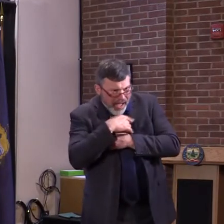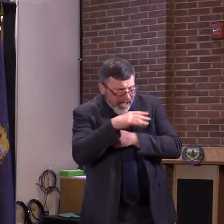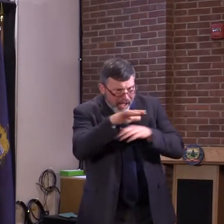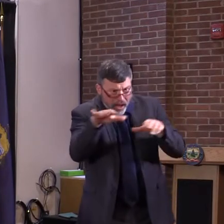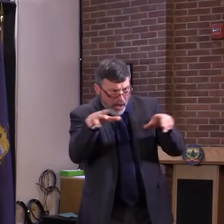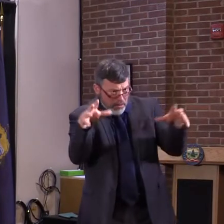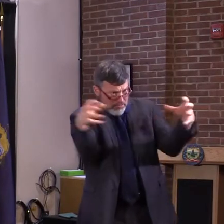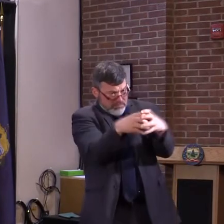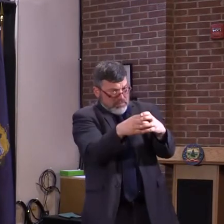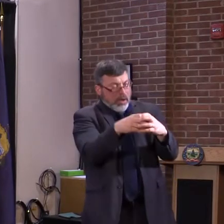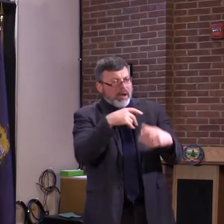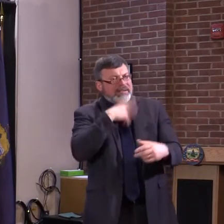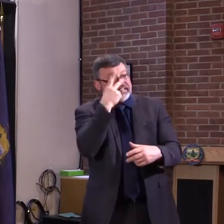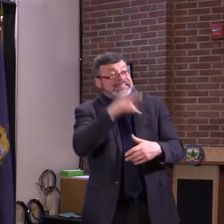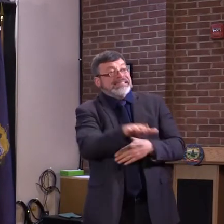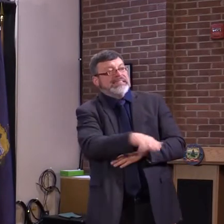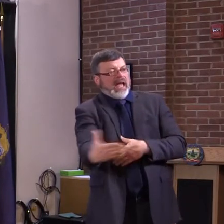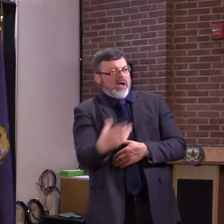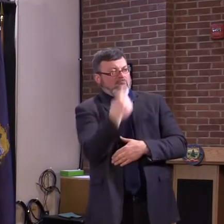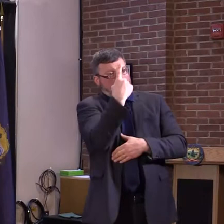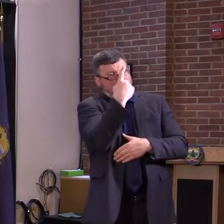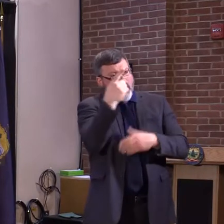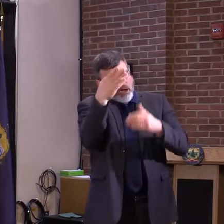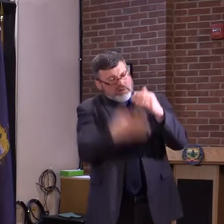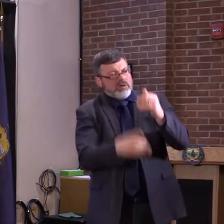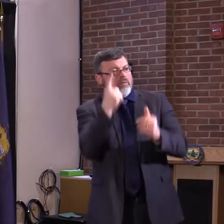without booster, 6 per million.